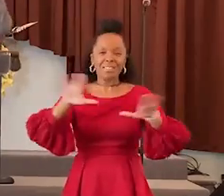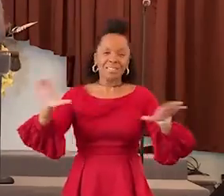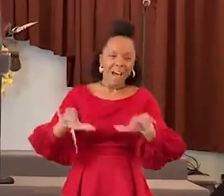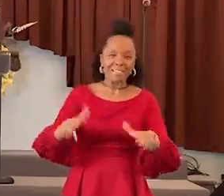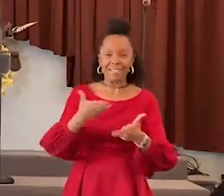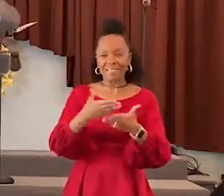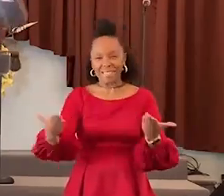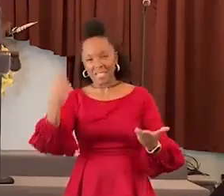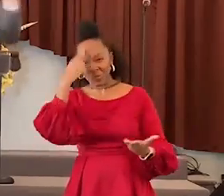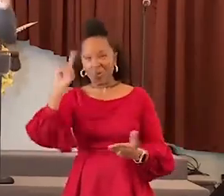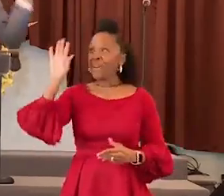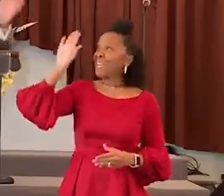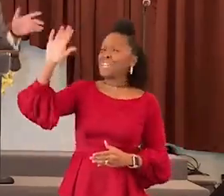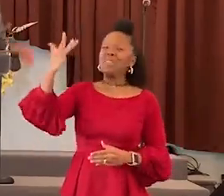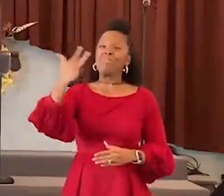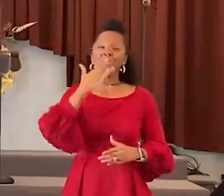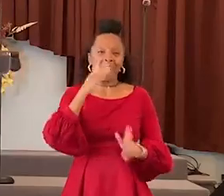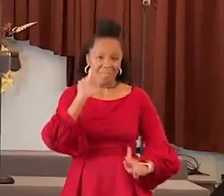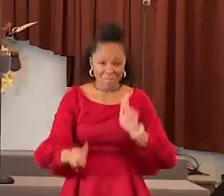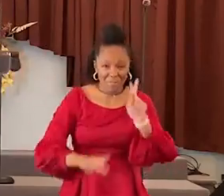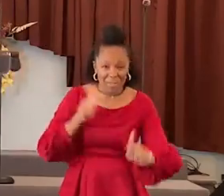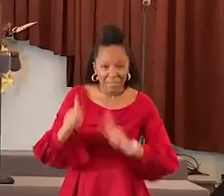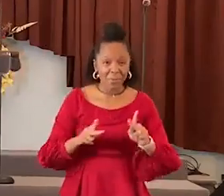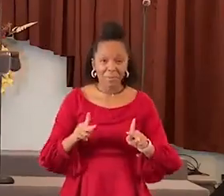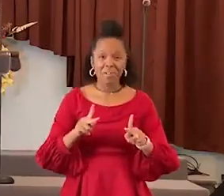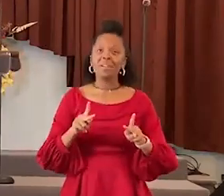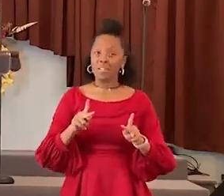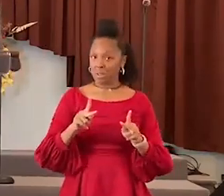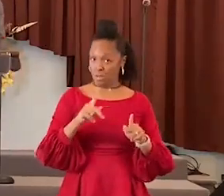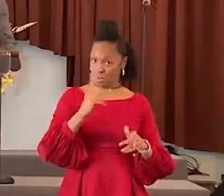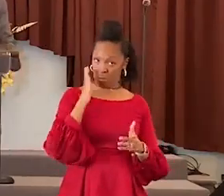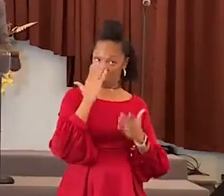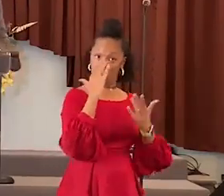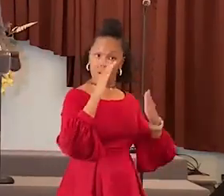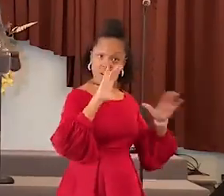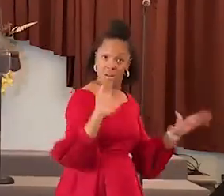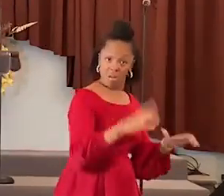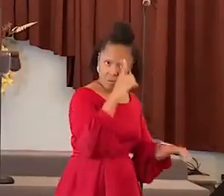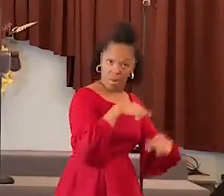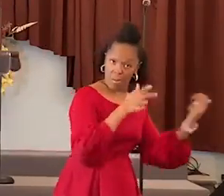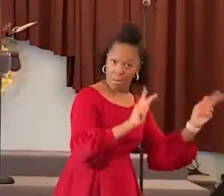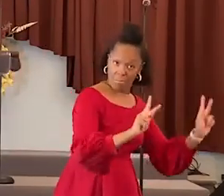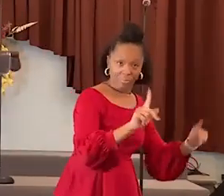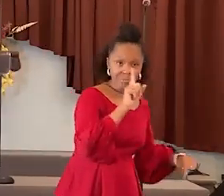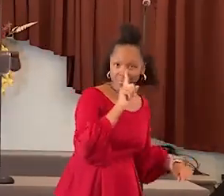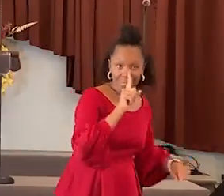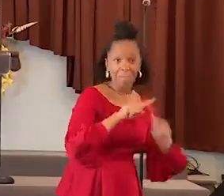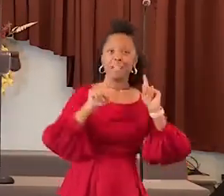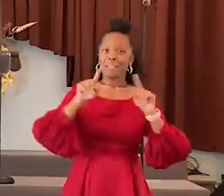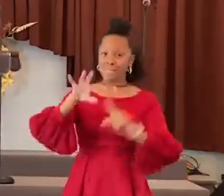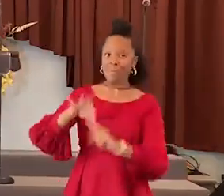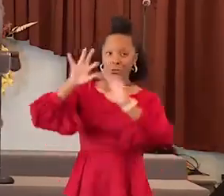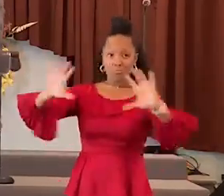for his favorite that he doesn't do for anybody else. He heals his favorite. He blesses his favorite. He rewards